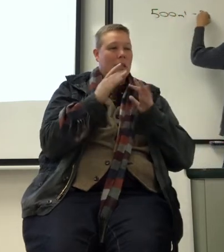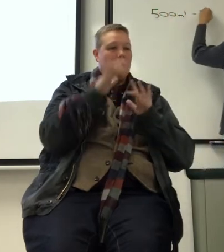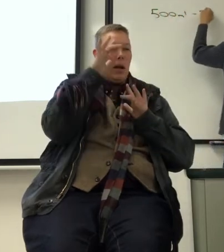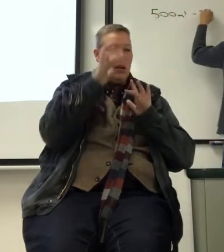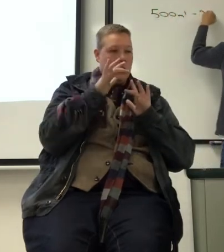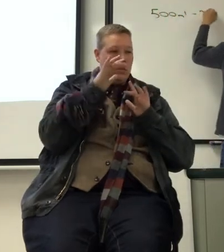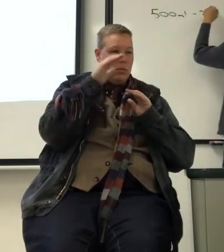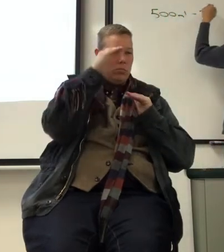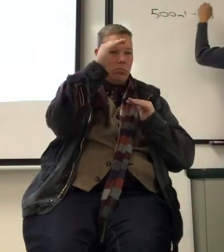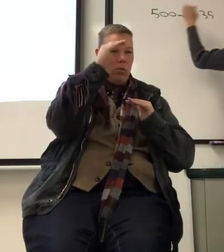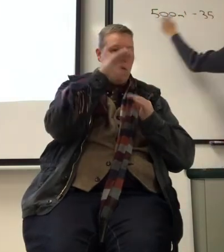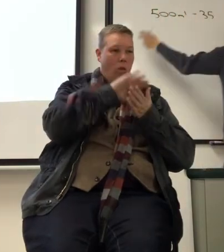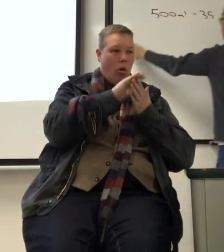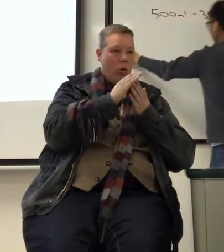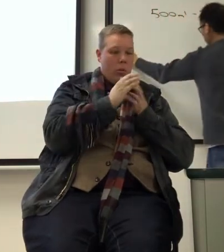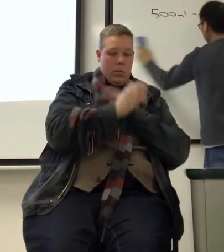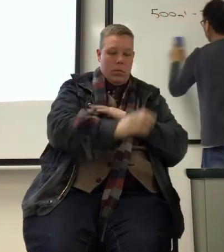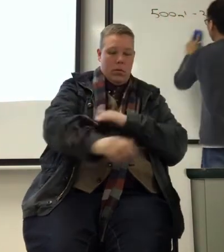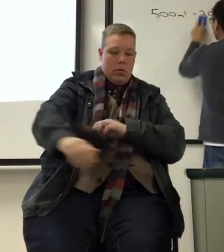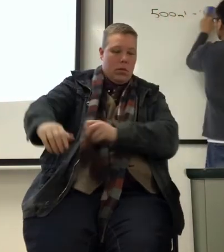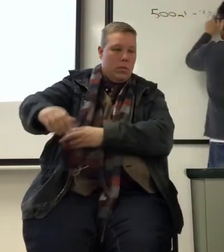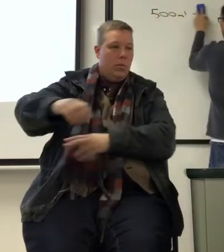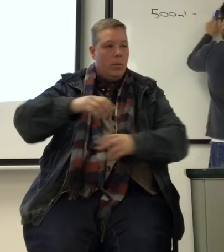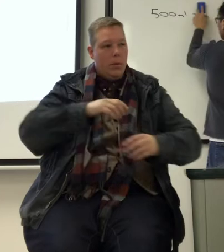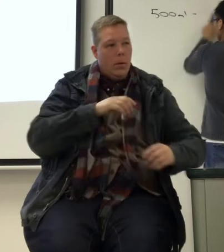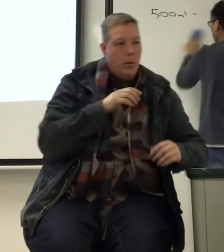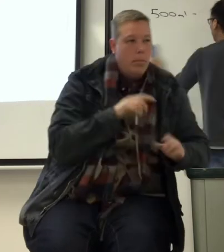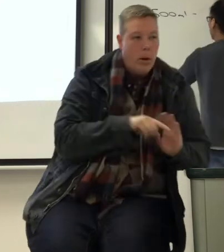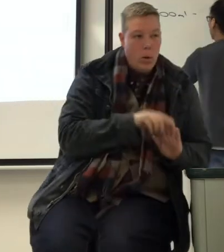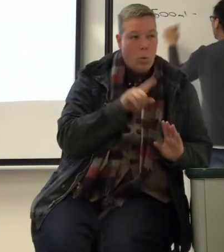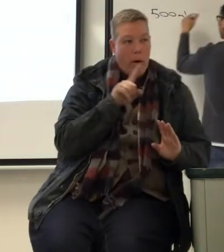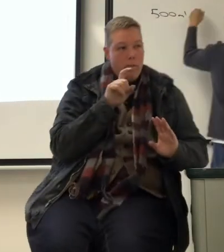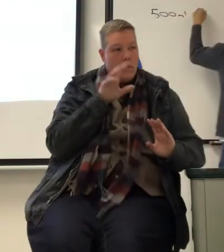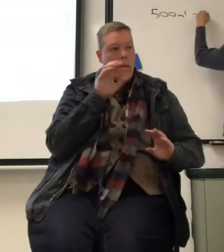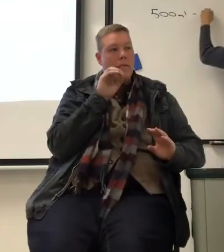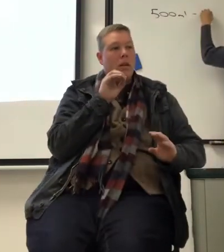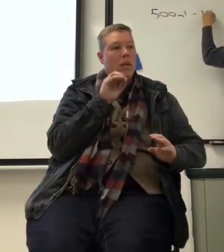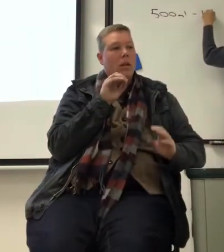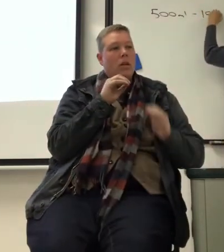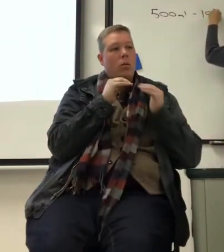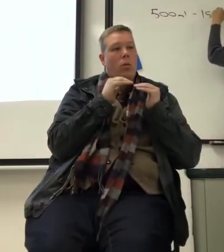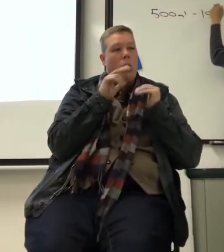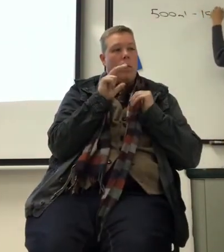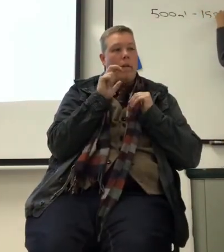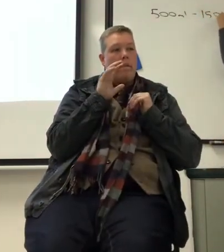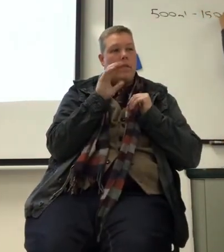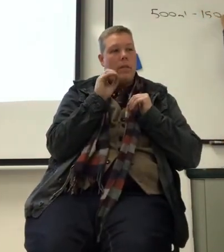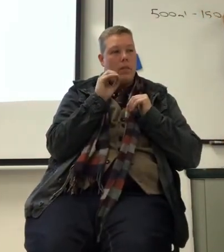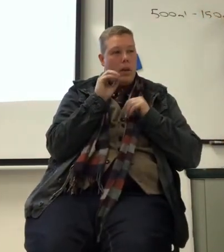minus 350, I'm sorry, minus 150 equals 350.